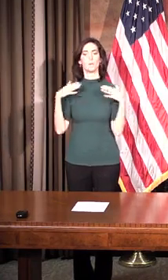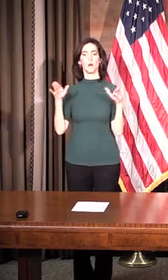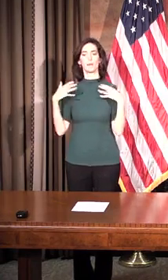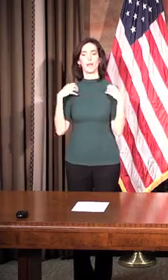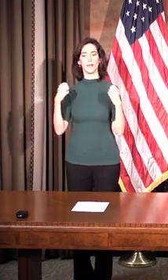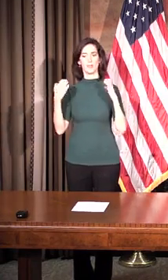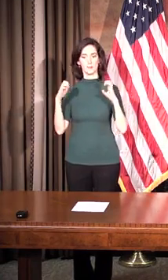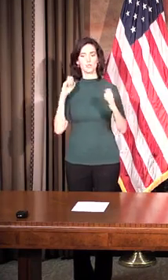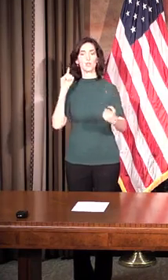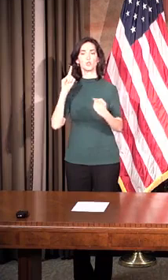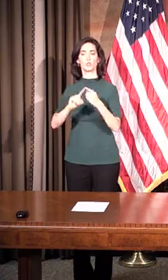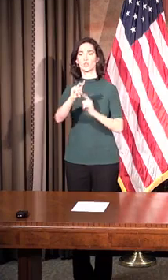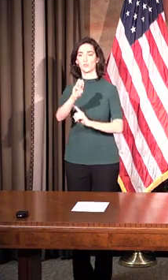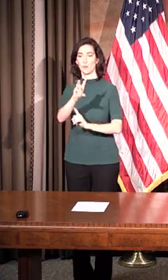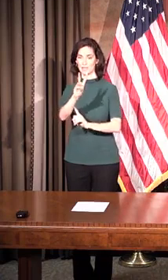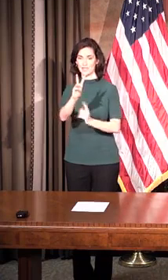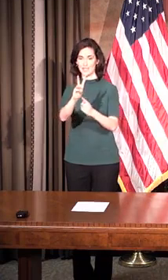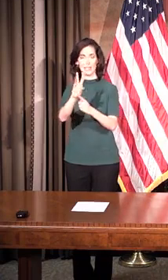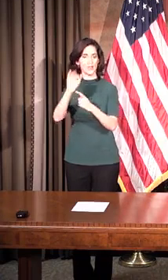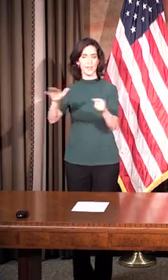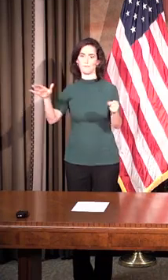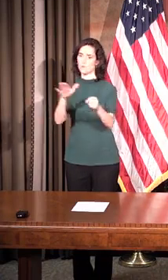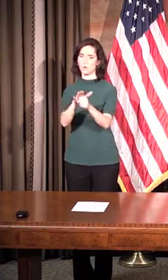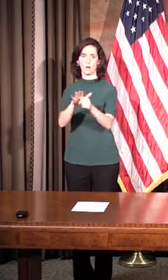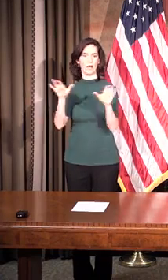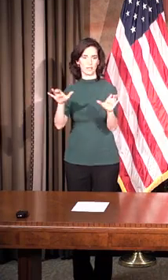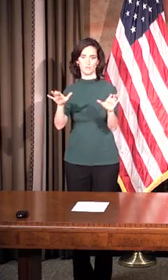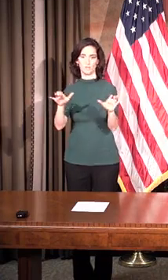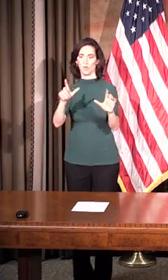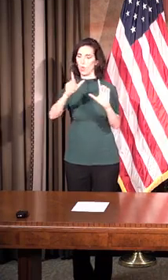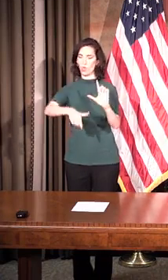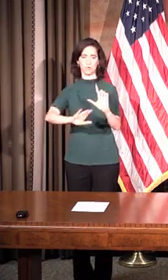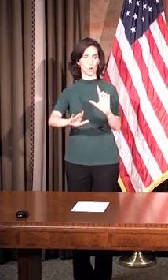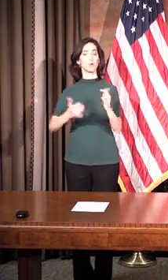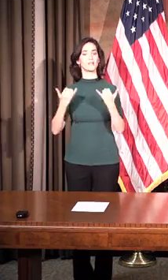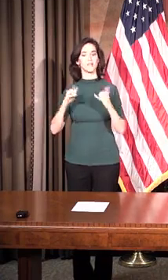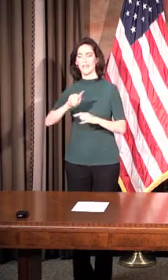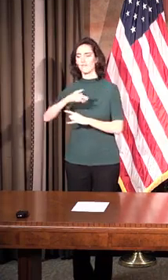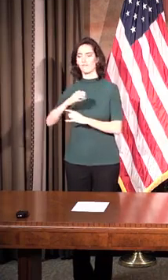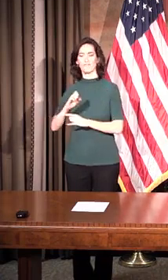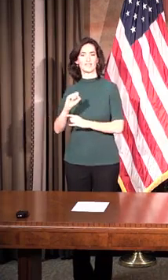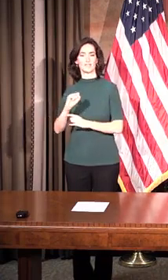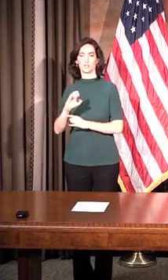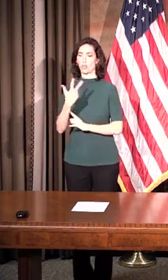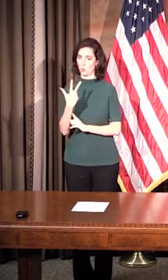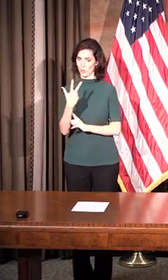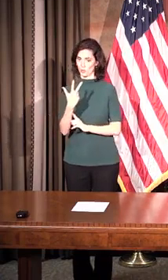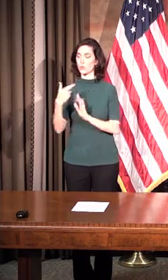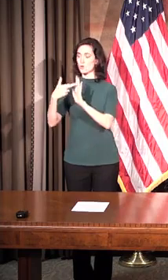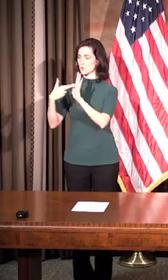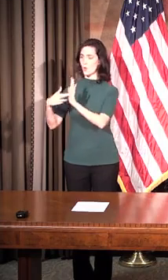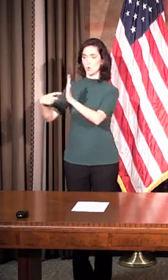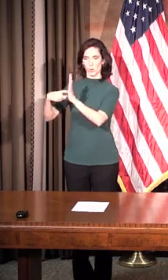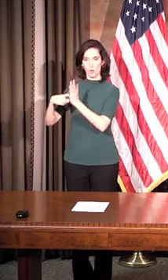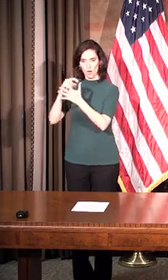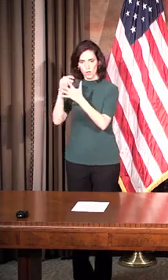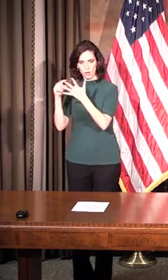Louisiana through November the 6th remains in full force and effect. We are in phase 3. The restrictions that were set